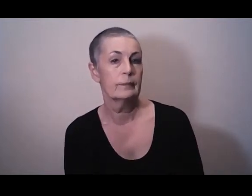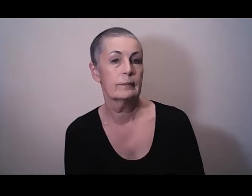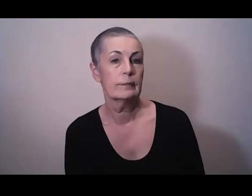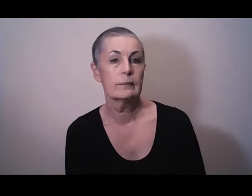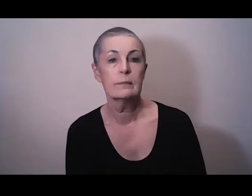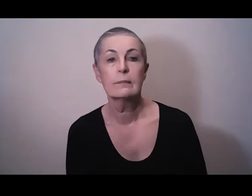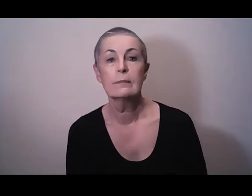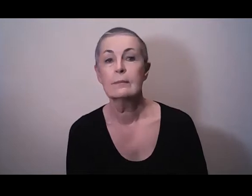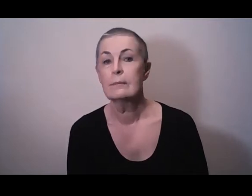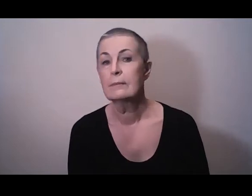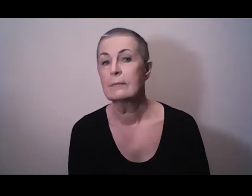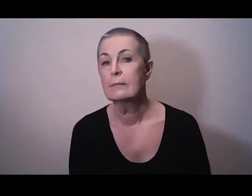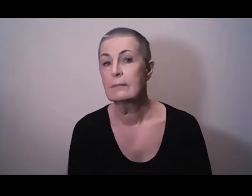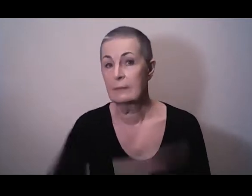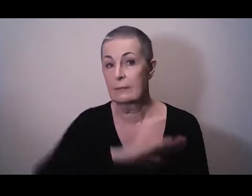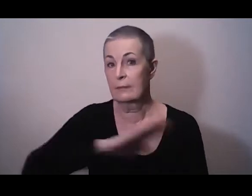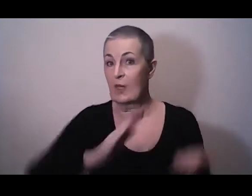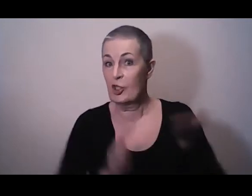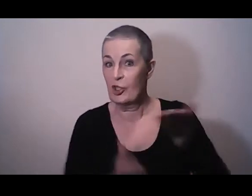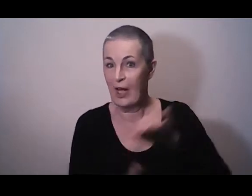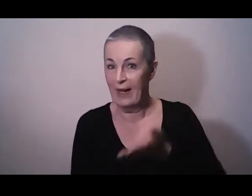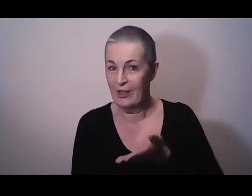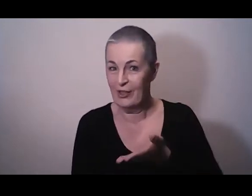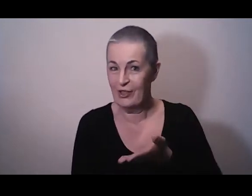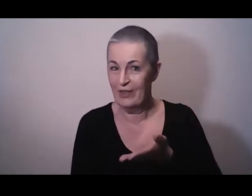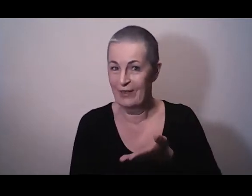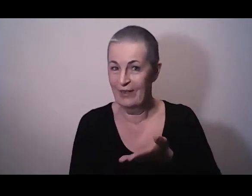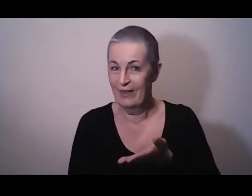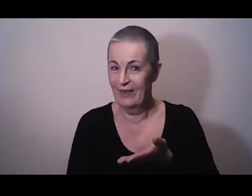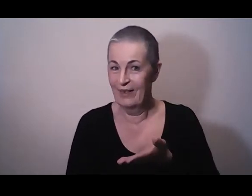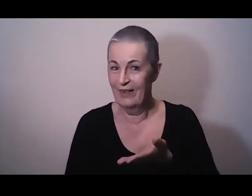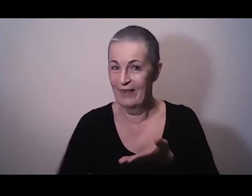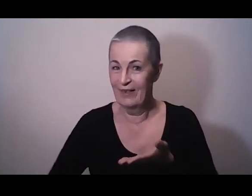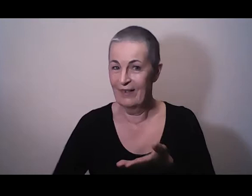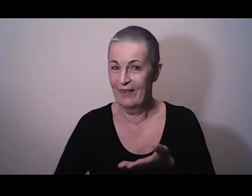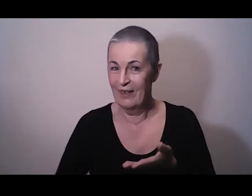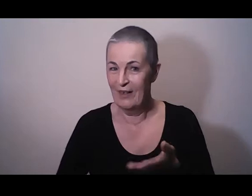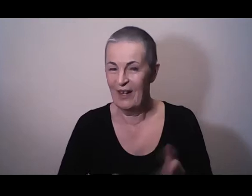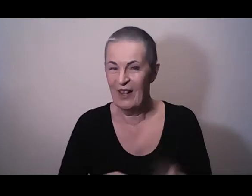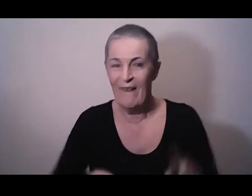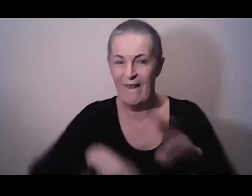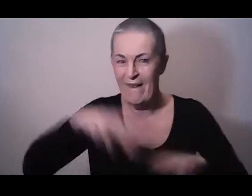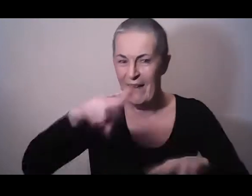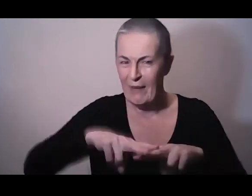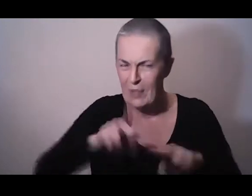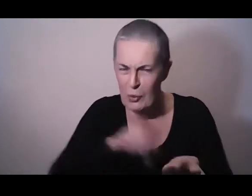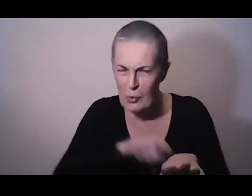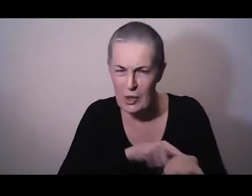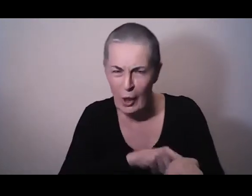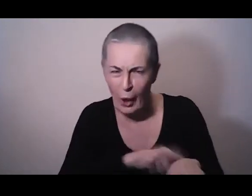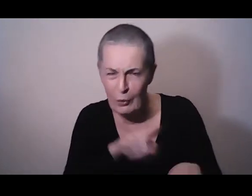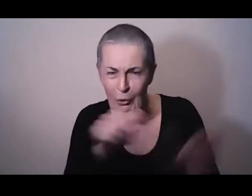And I have to speed it up a bit because if I don't speed it up, I get it wrong. So let me just do a